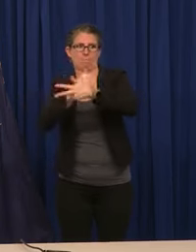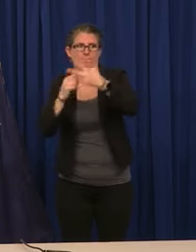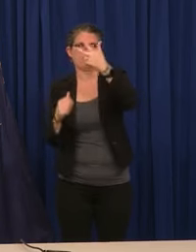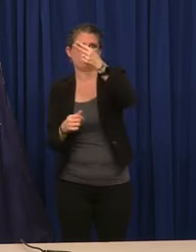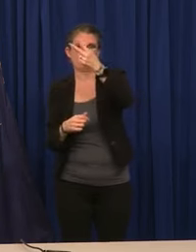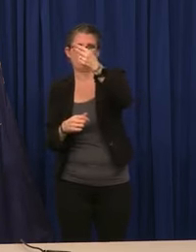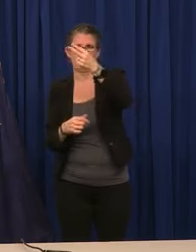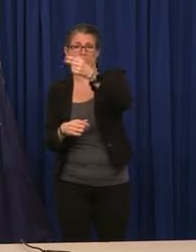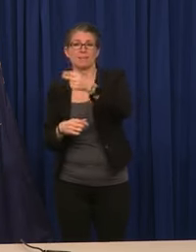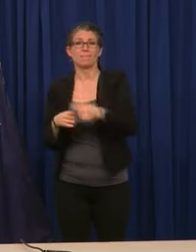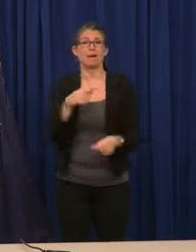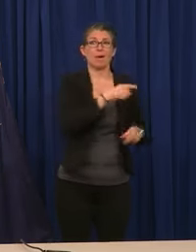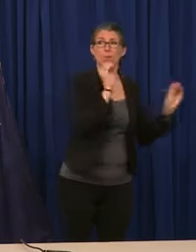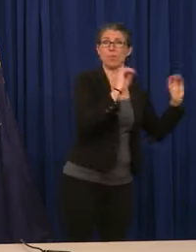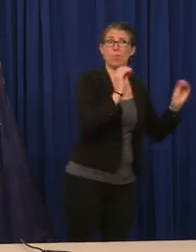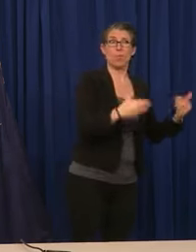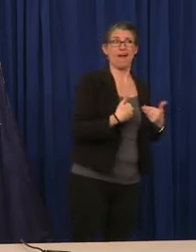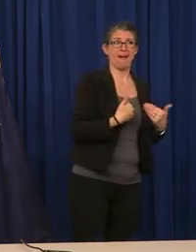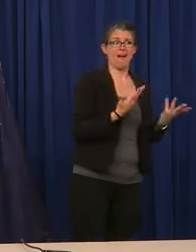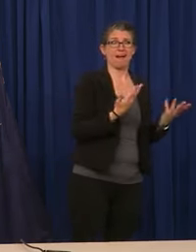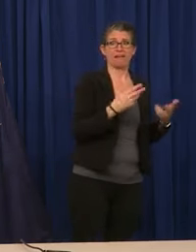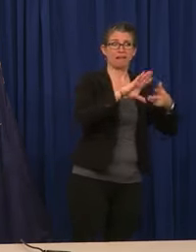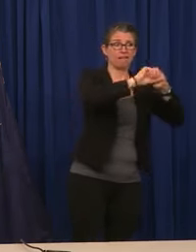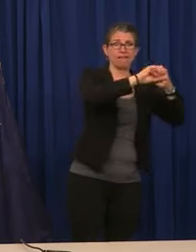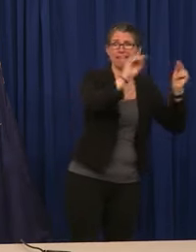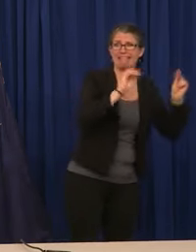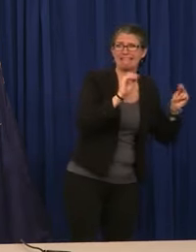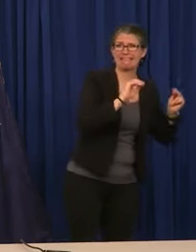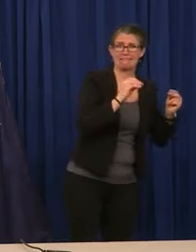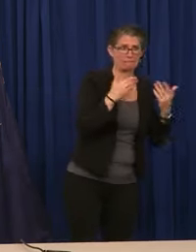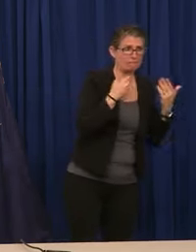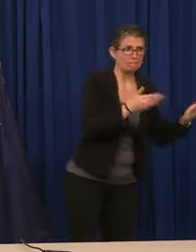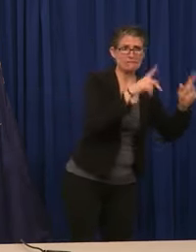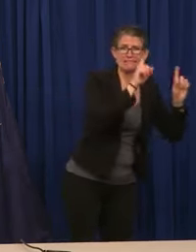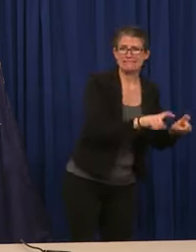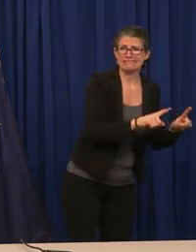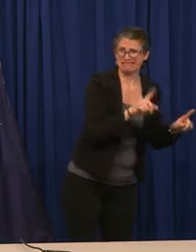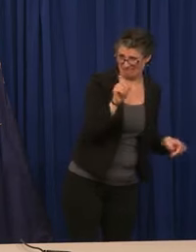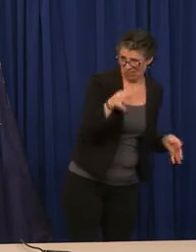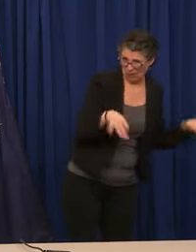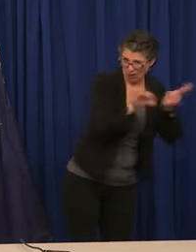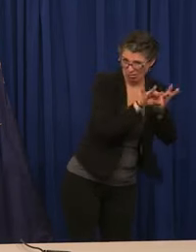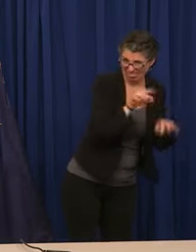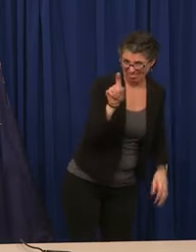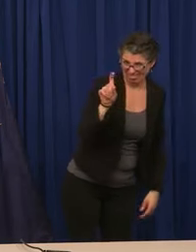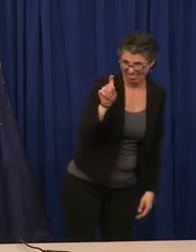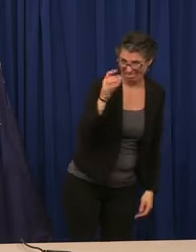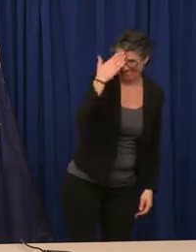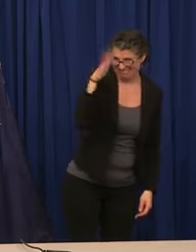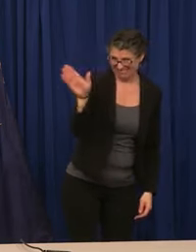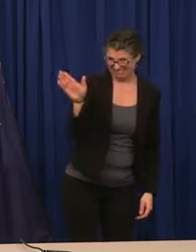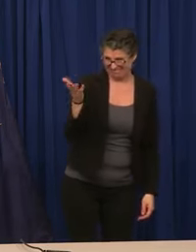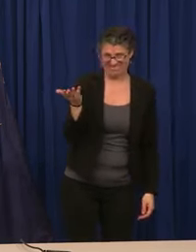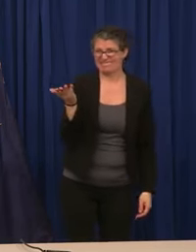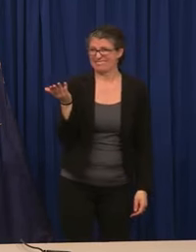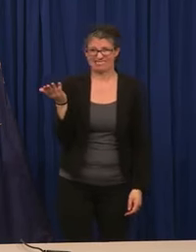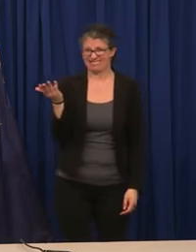we do. So the hesitancy around testing asymptomatic people is perhaps